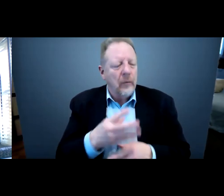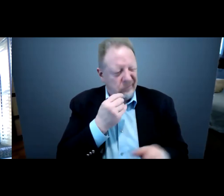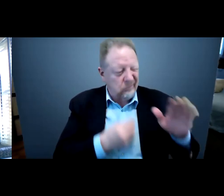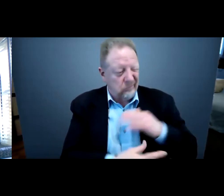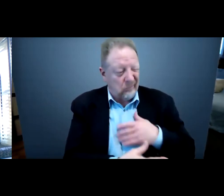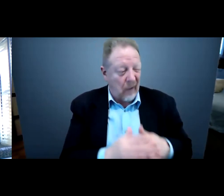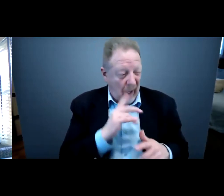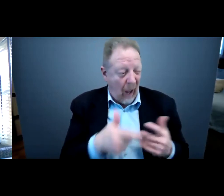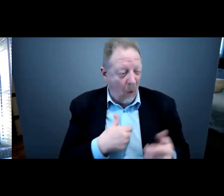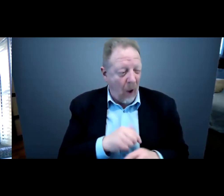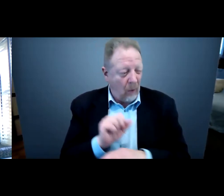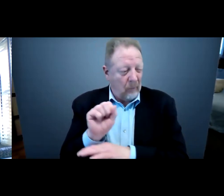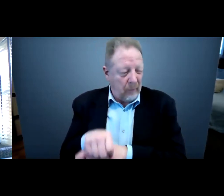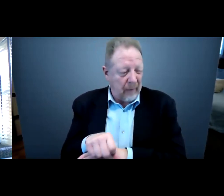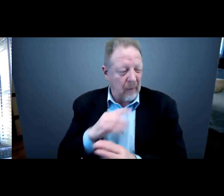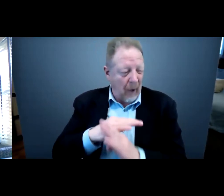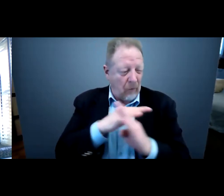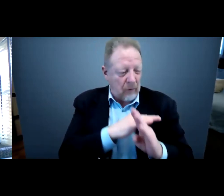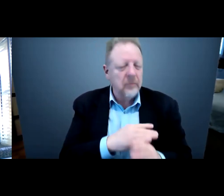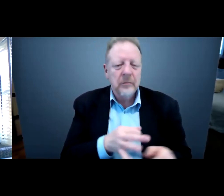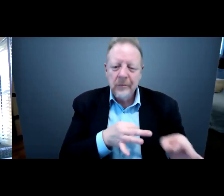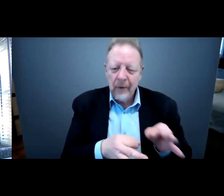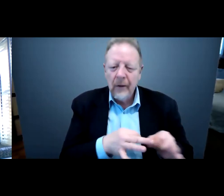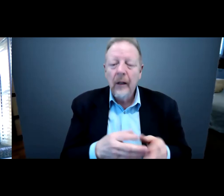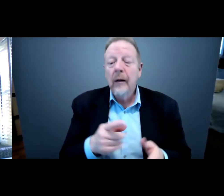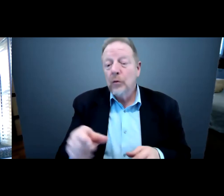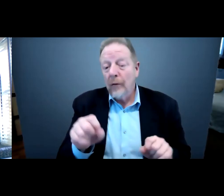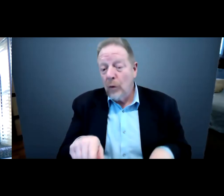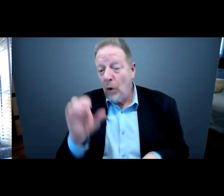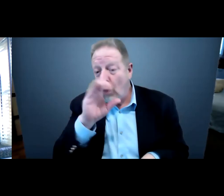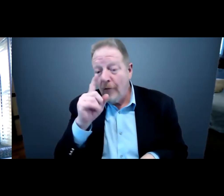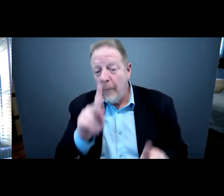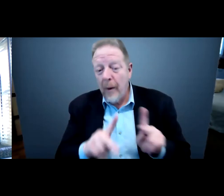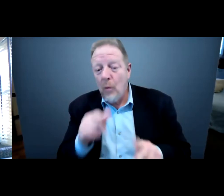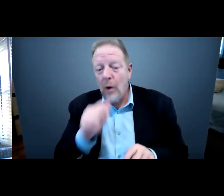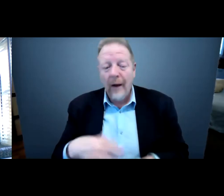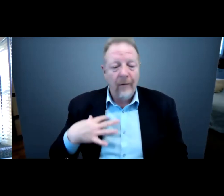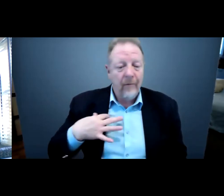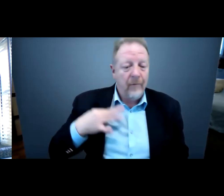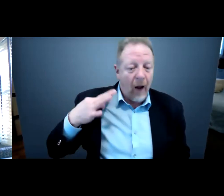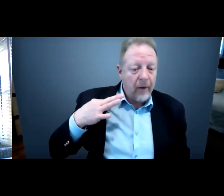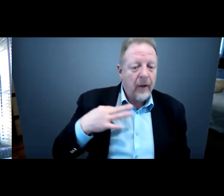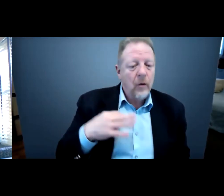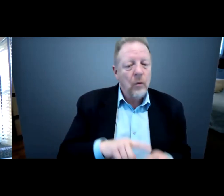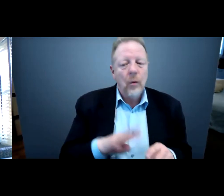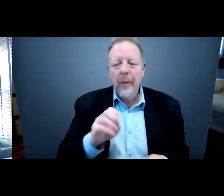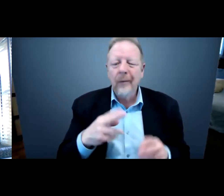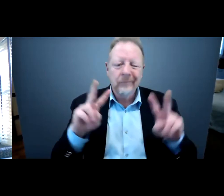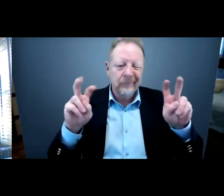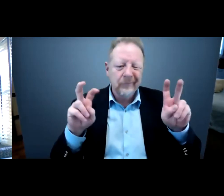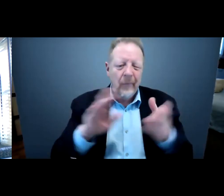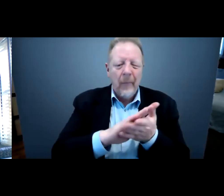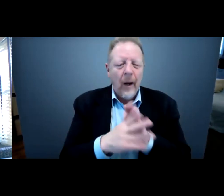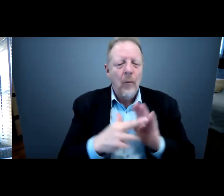if we could have people volunteer to be like a role model, like that they